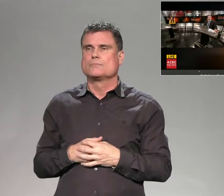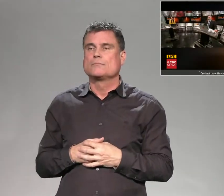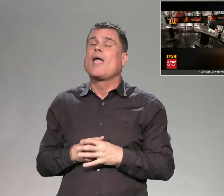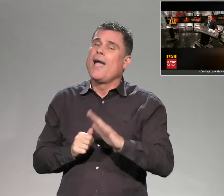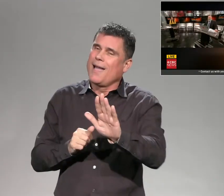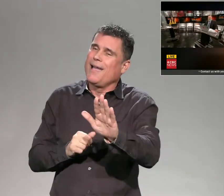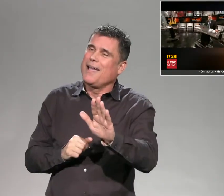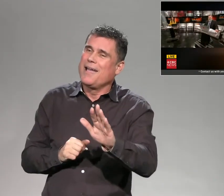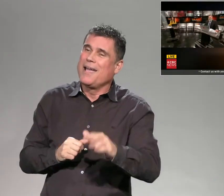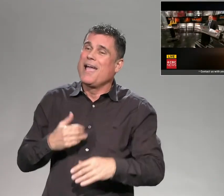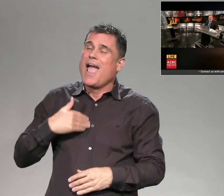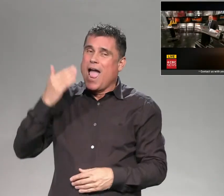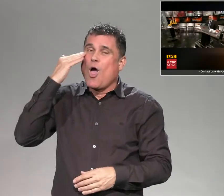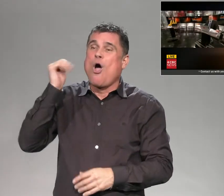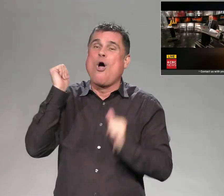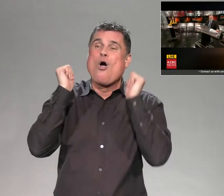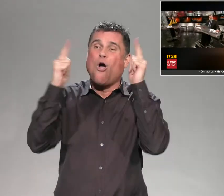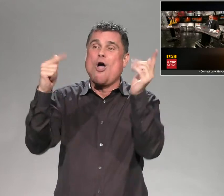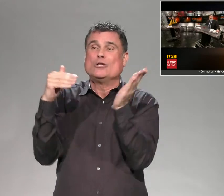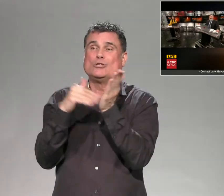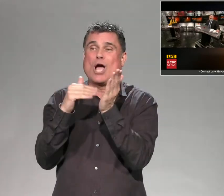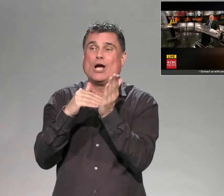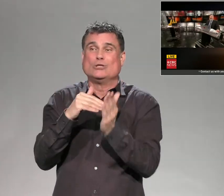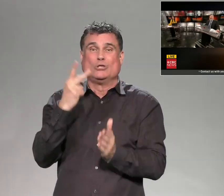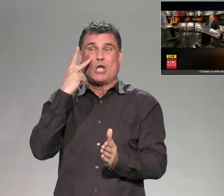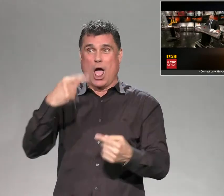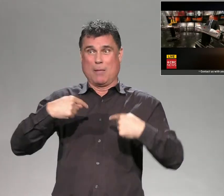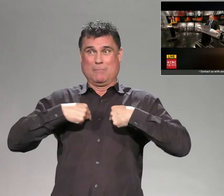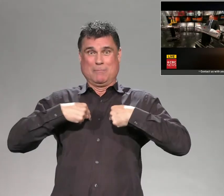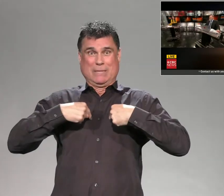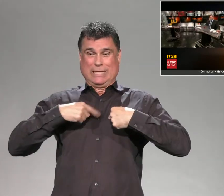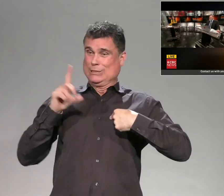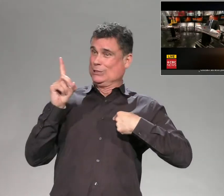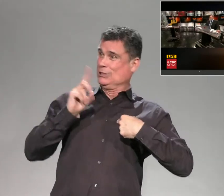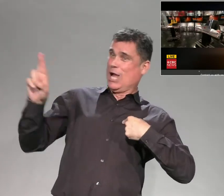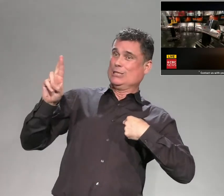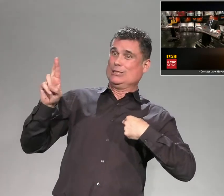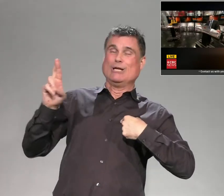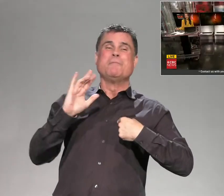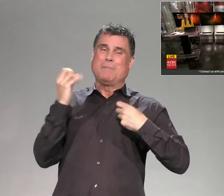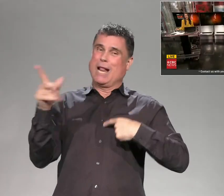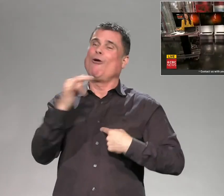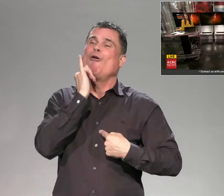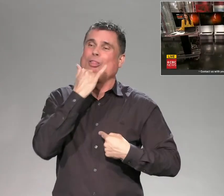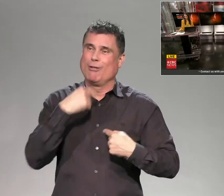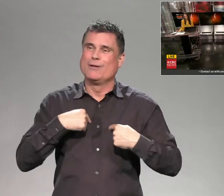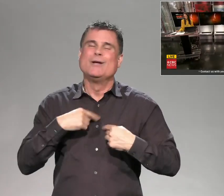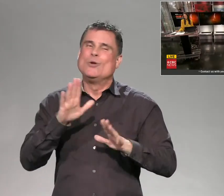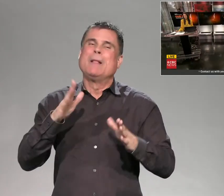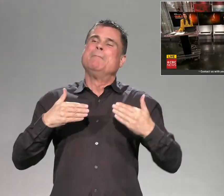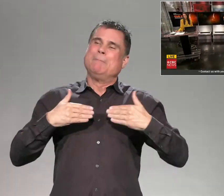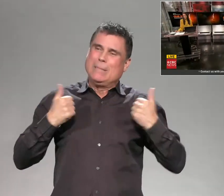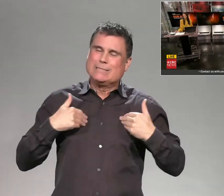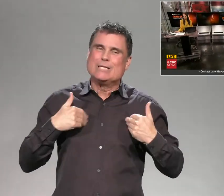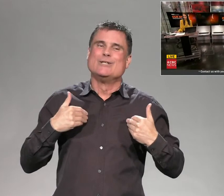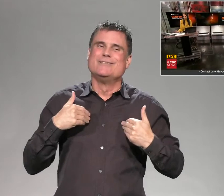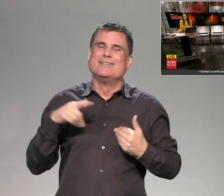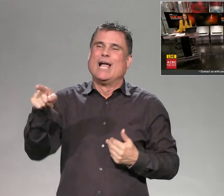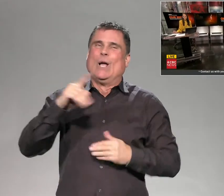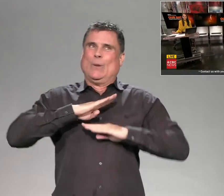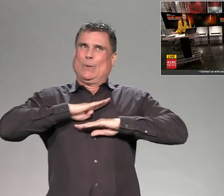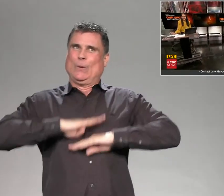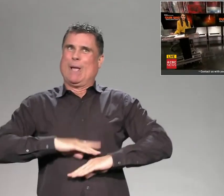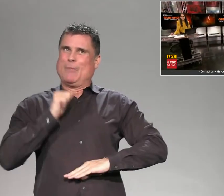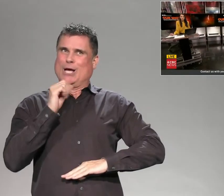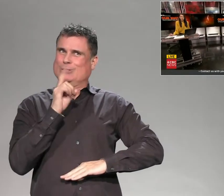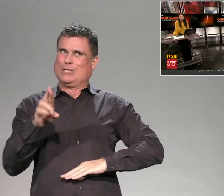Dix. I'm sure they were. Thank you, Minister. And thank you, Ursa, for the question. Okay, we do have another question from the phones. Let's hear from